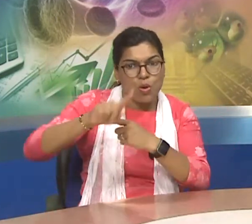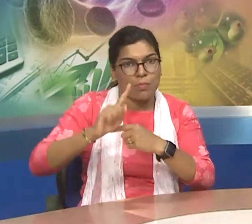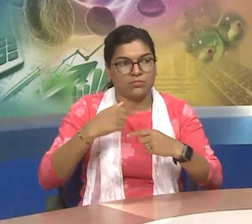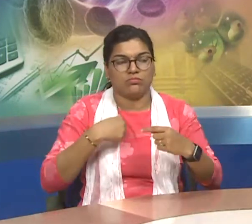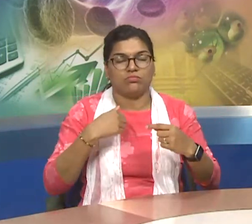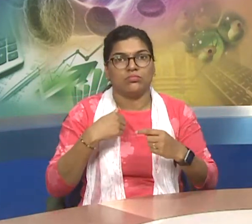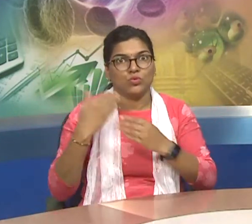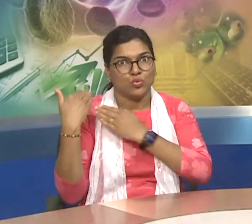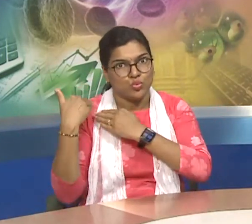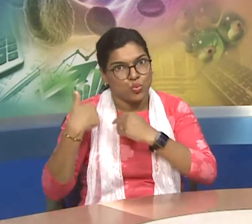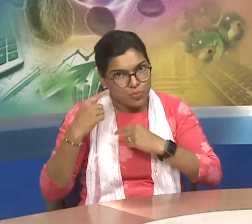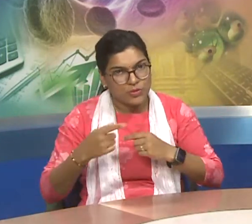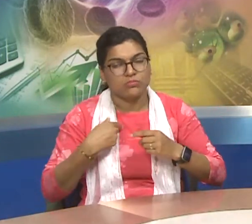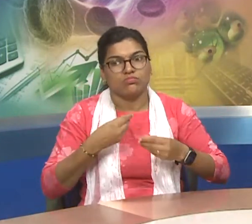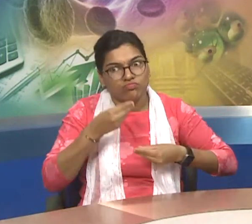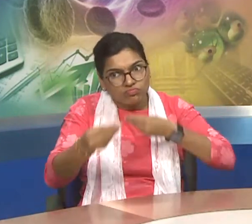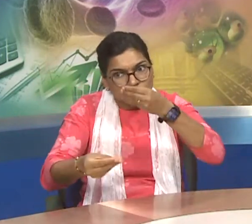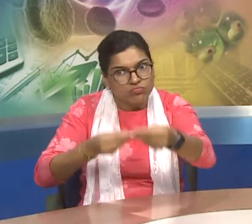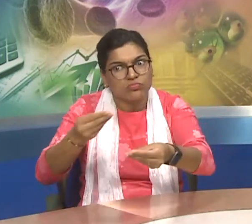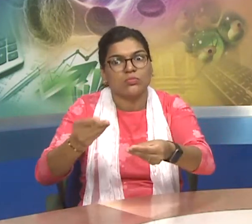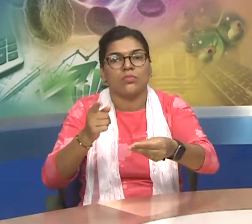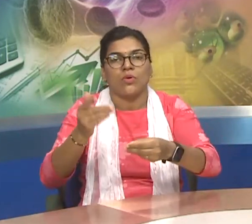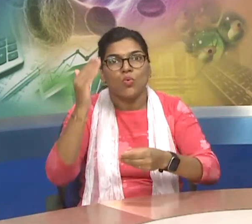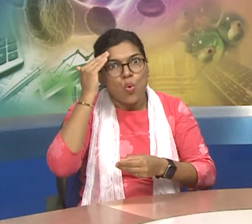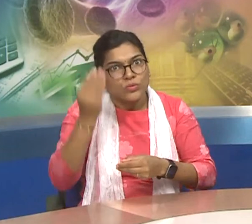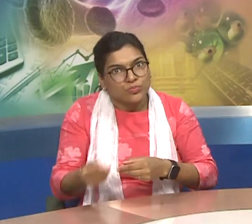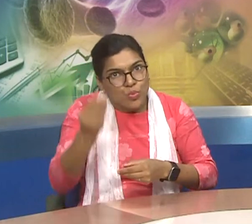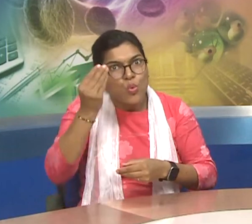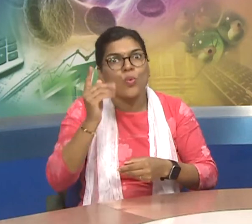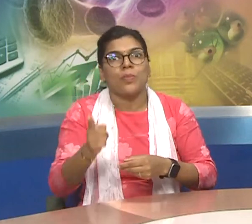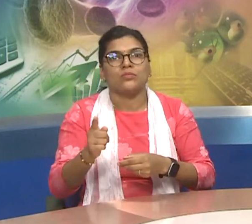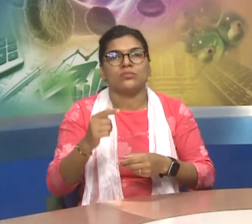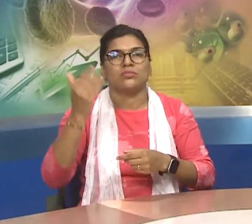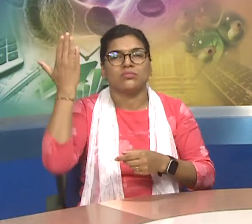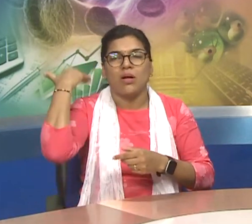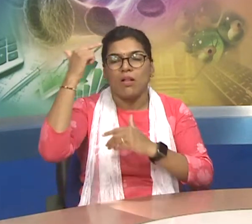Modern libraries have a social function in making knowledge publicly available.